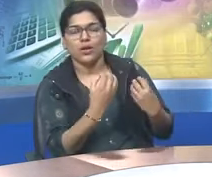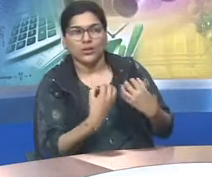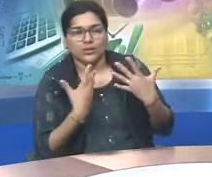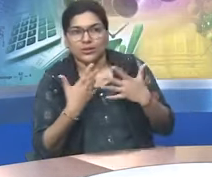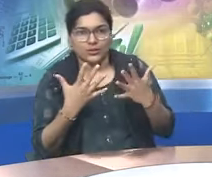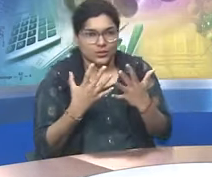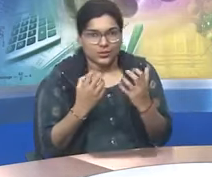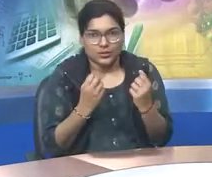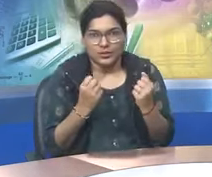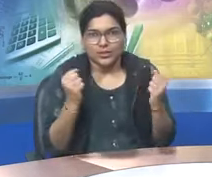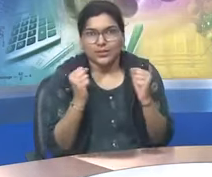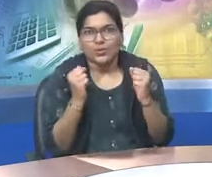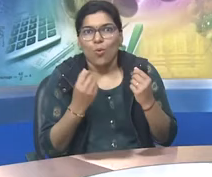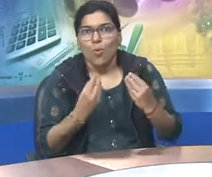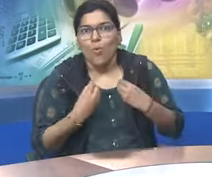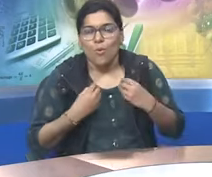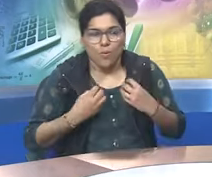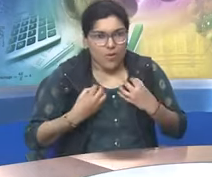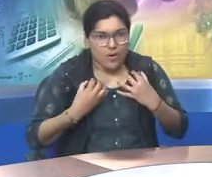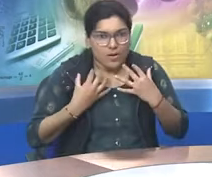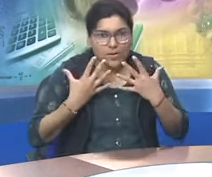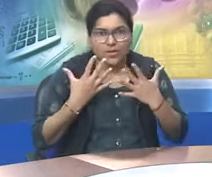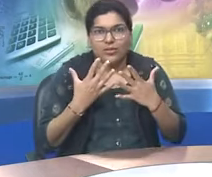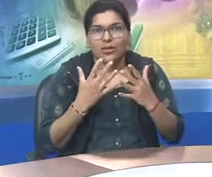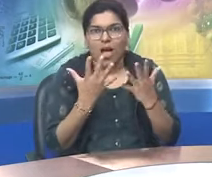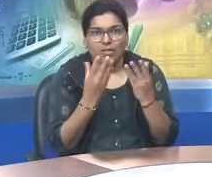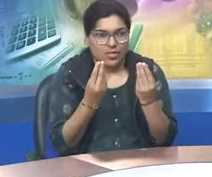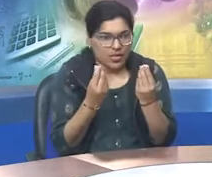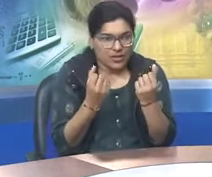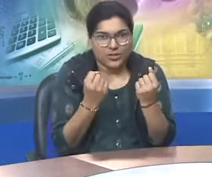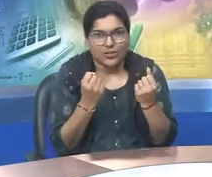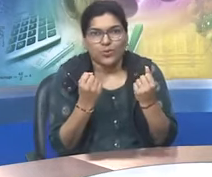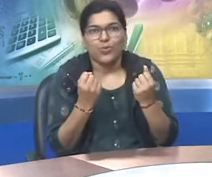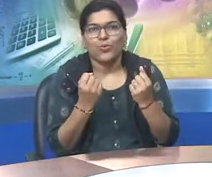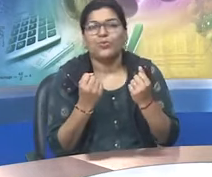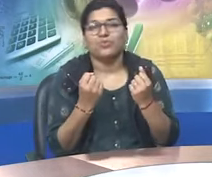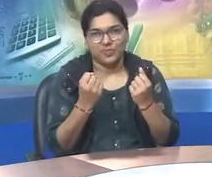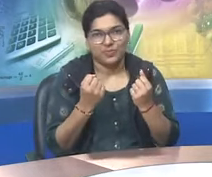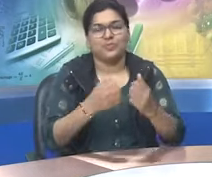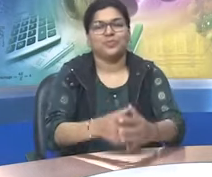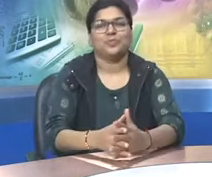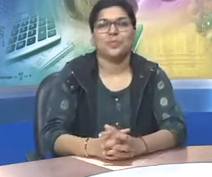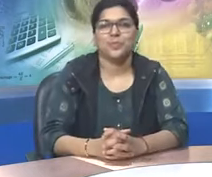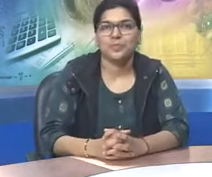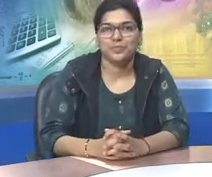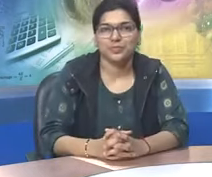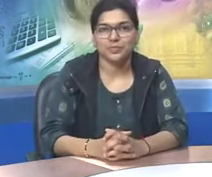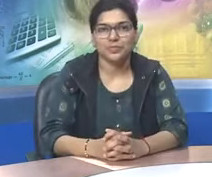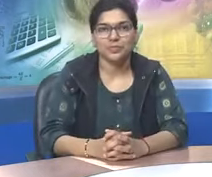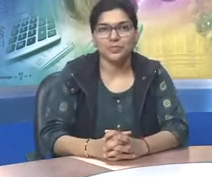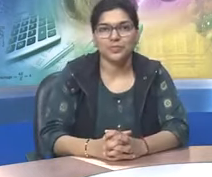It means she felt shocked seeing these snakes going through the books. So she was